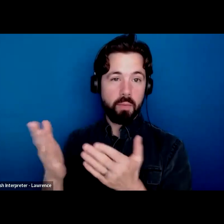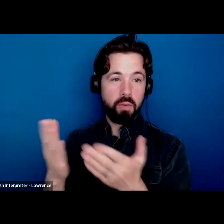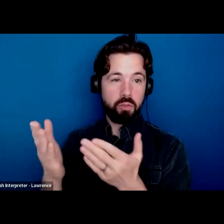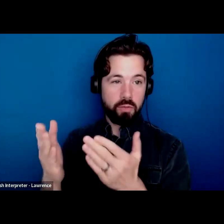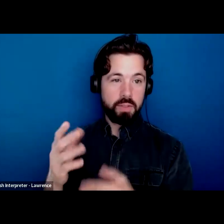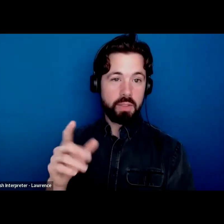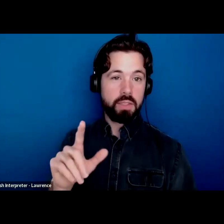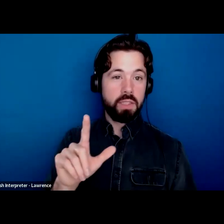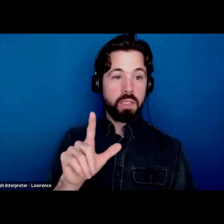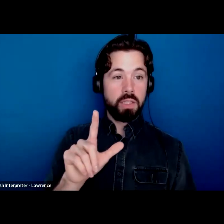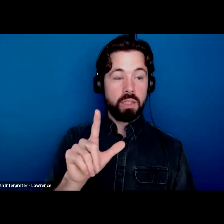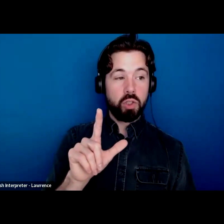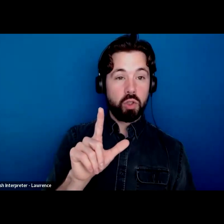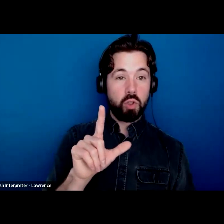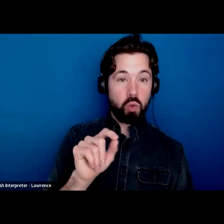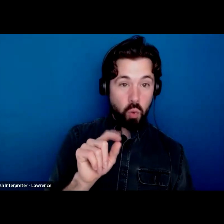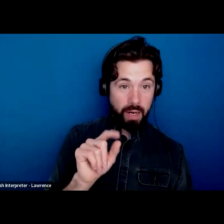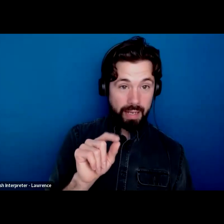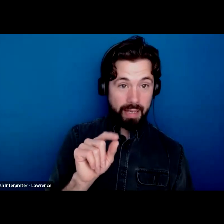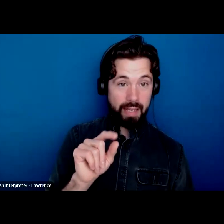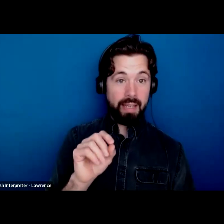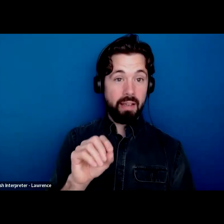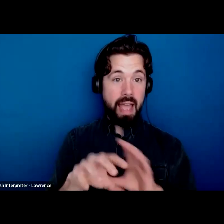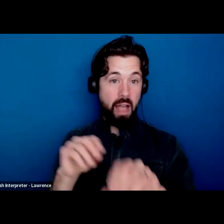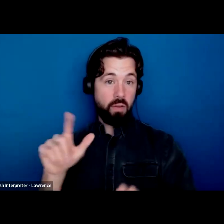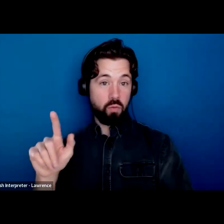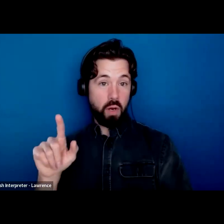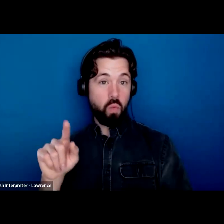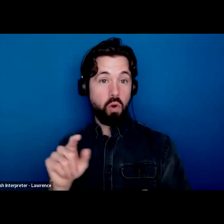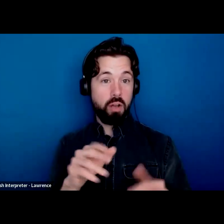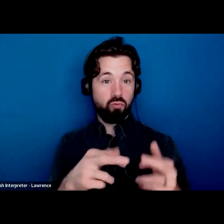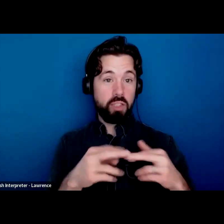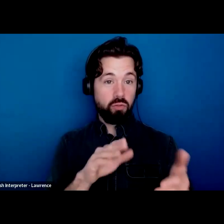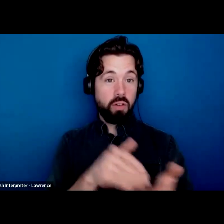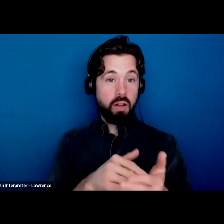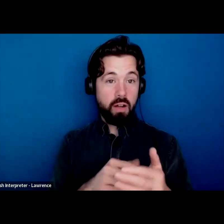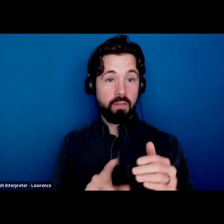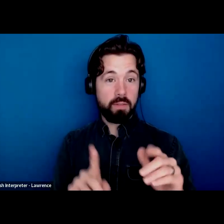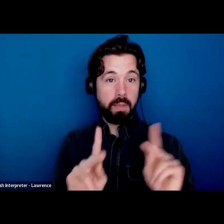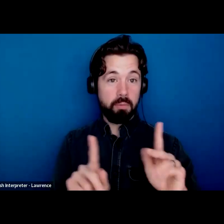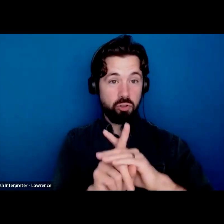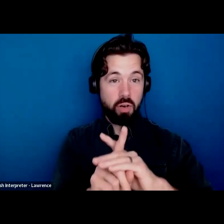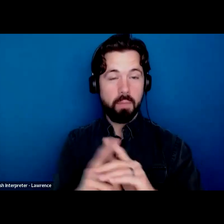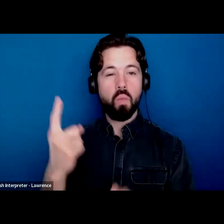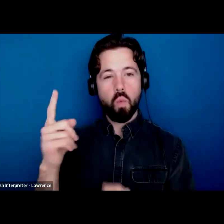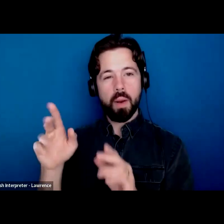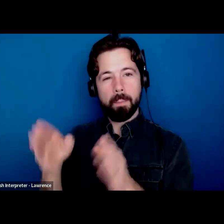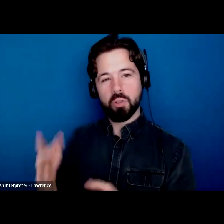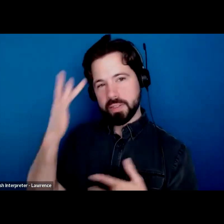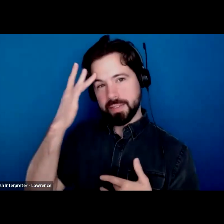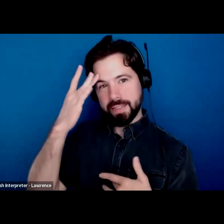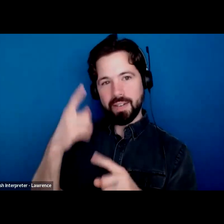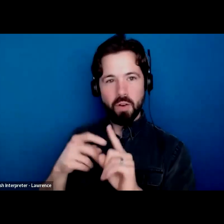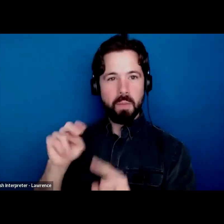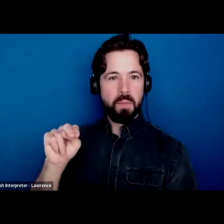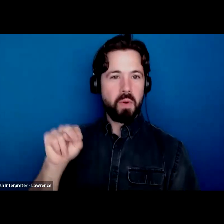regional centers in person at the Alta office. One person was sick, and it was my neighbor from North Bay, who is the closest person.